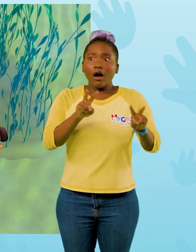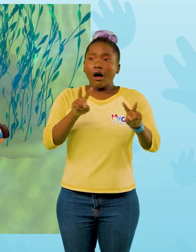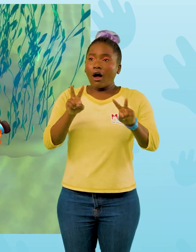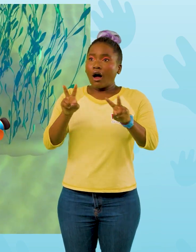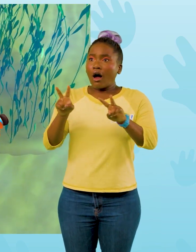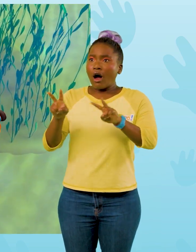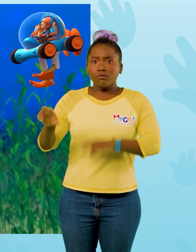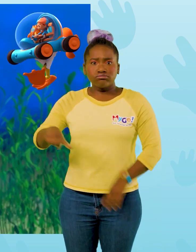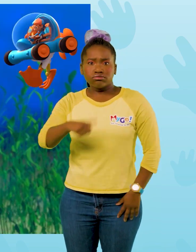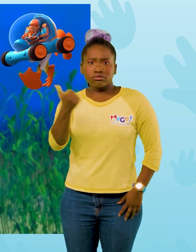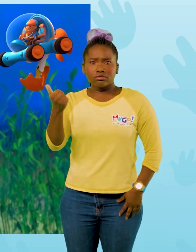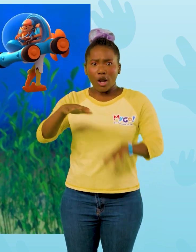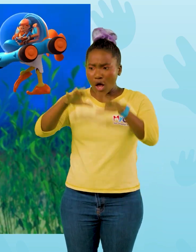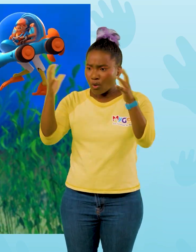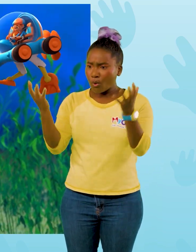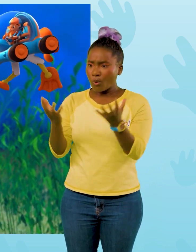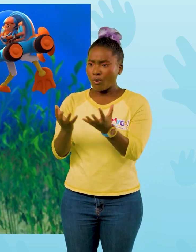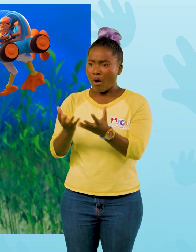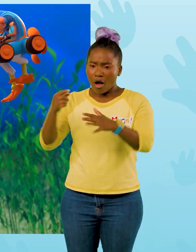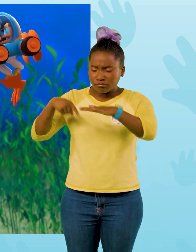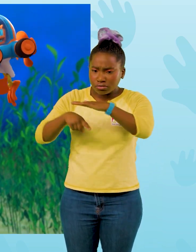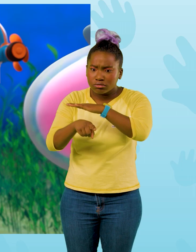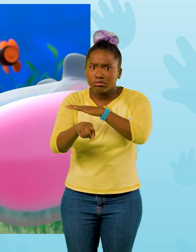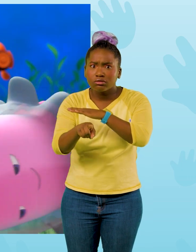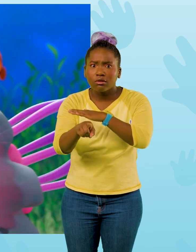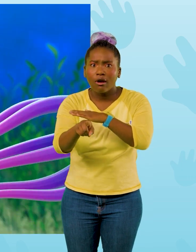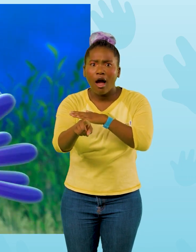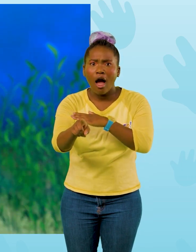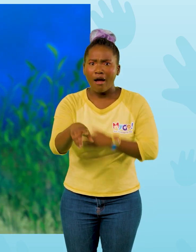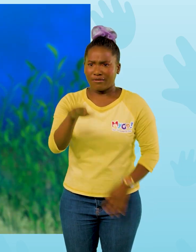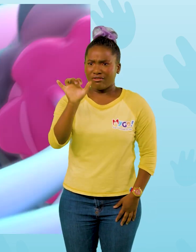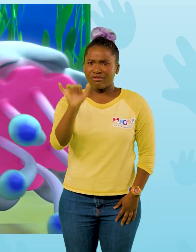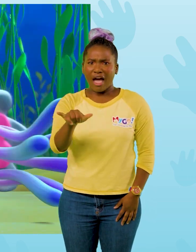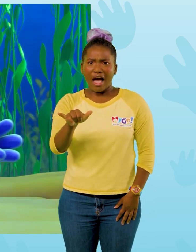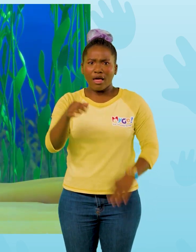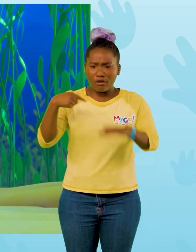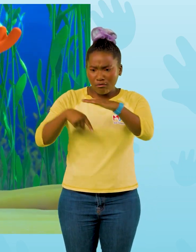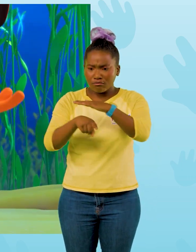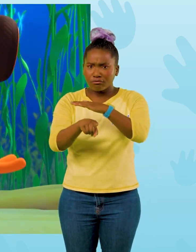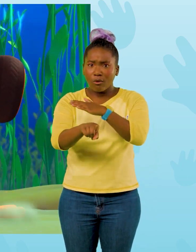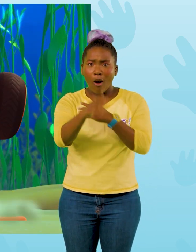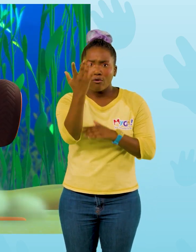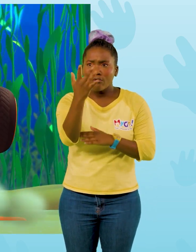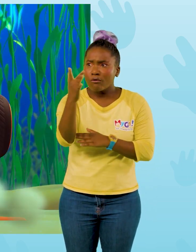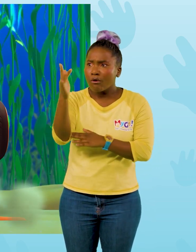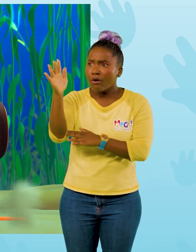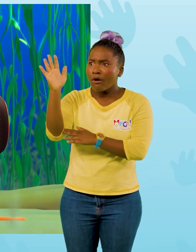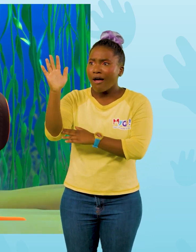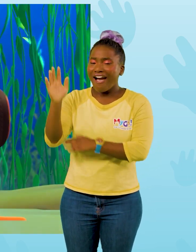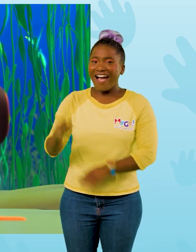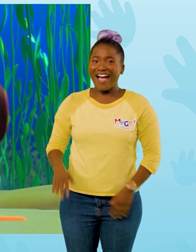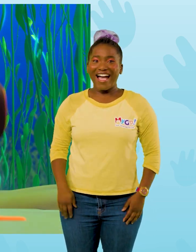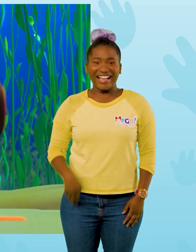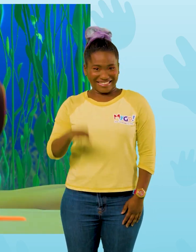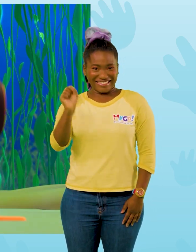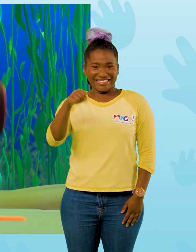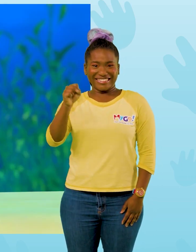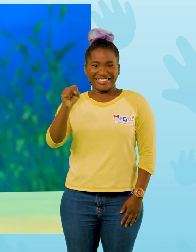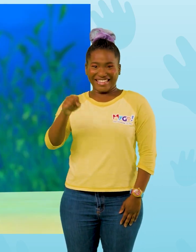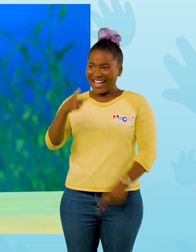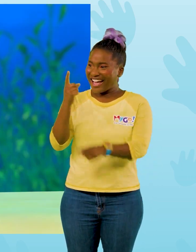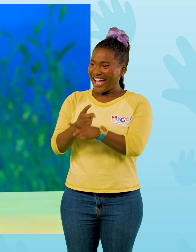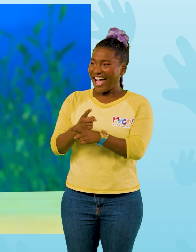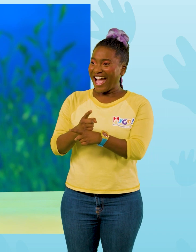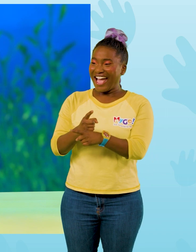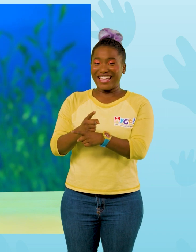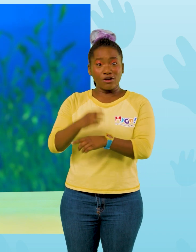Wow! It's a whole other world down here. Is this like some kind of underwater forest? Exactly!